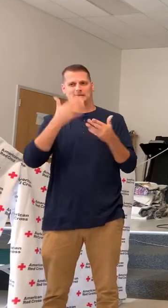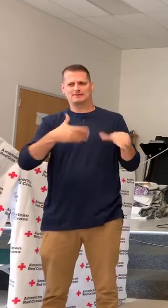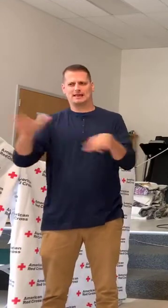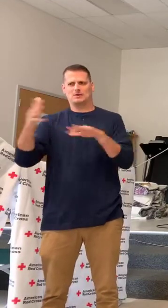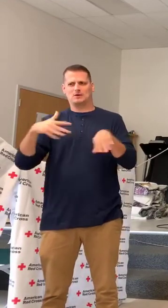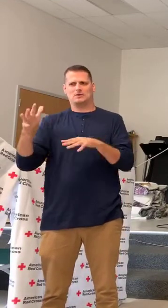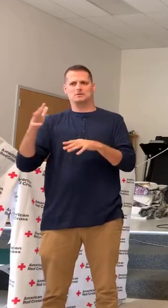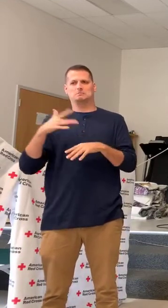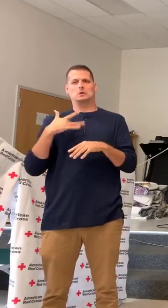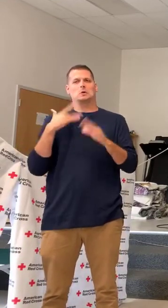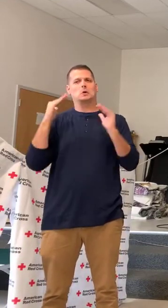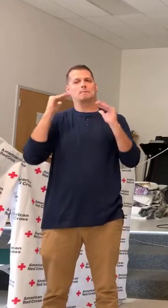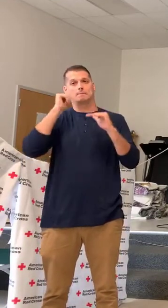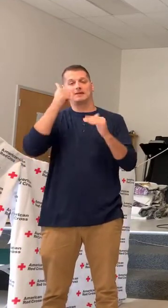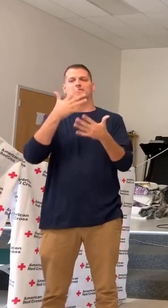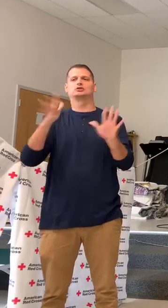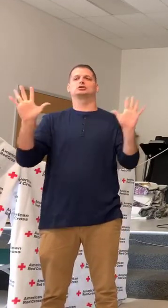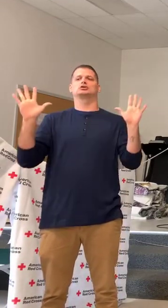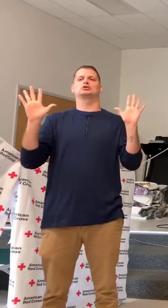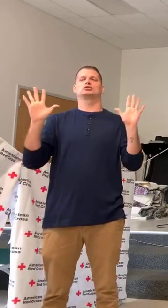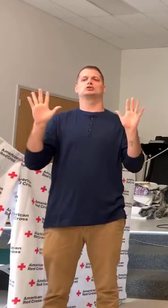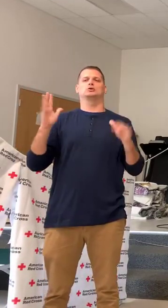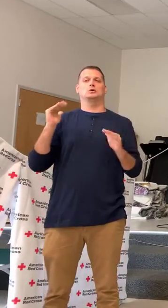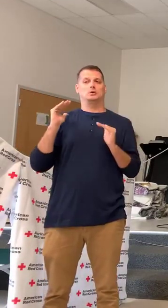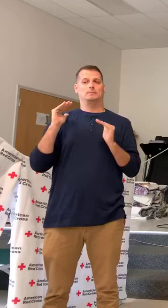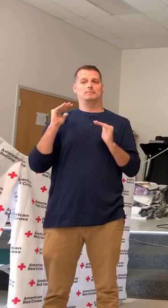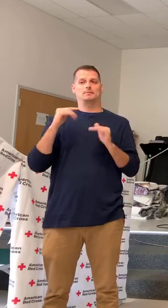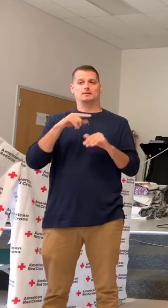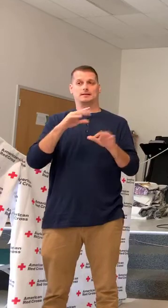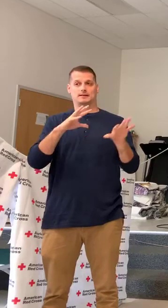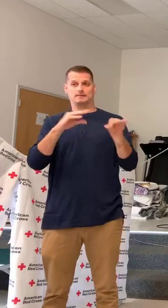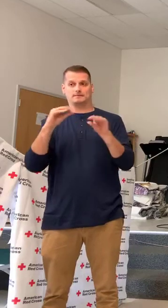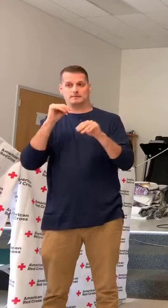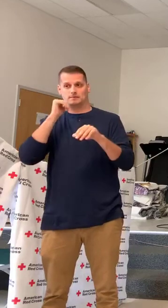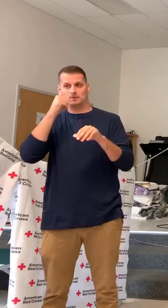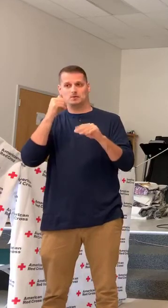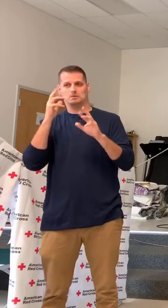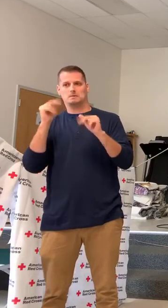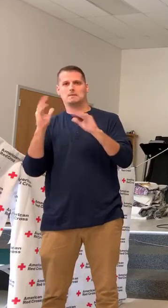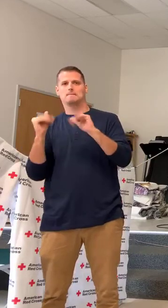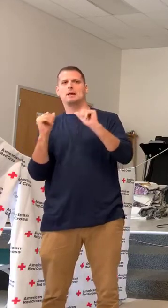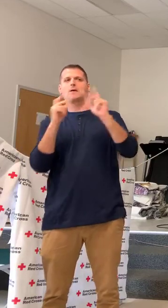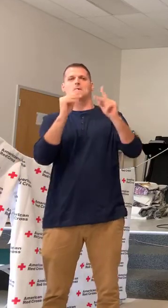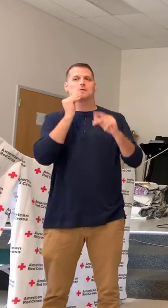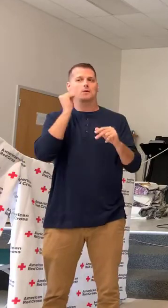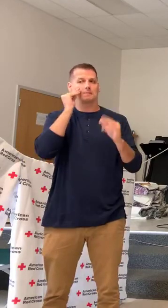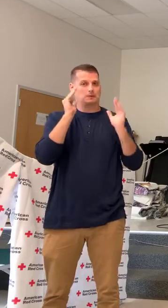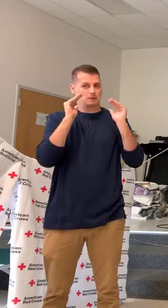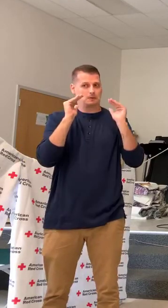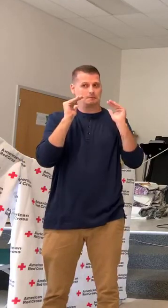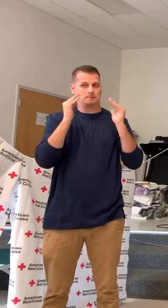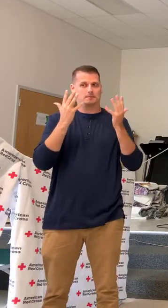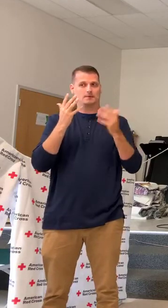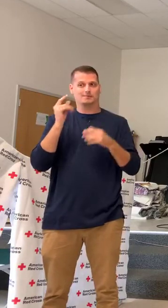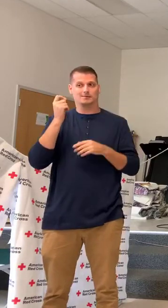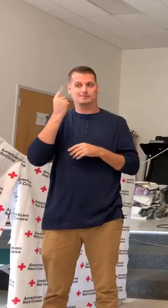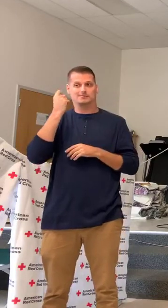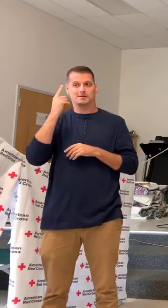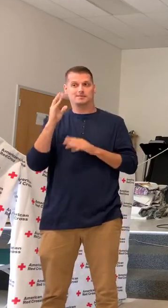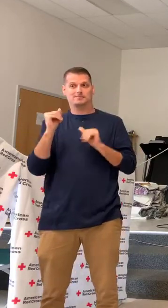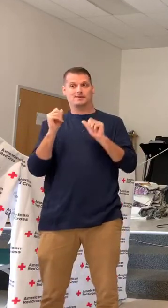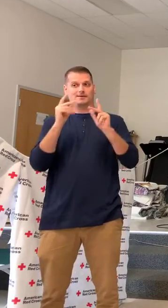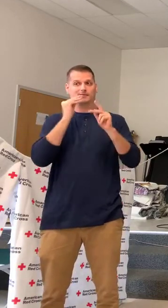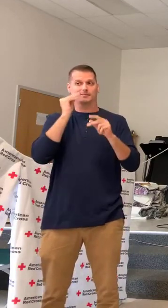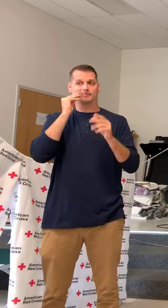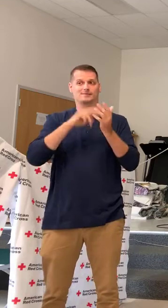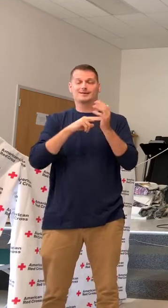right now, that environment in there is still not 100% safe. So that's a struggle that I've had, is like, when's the right time to